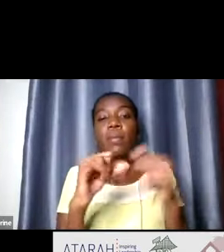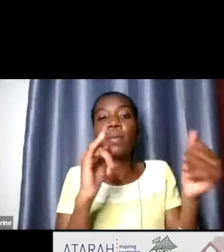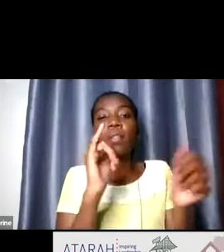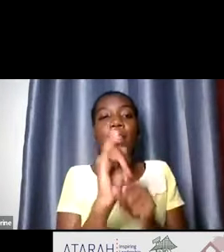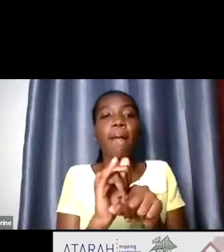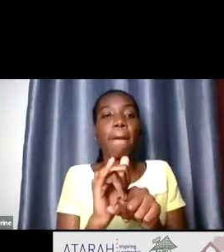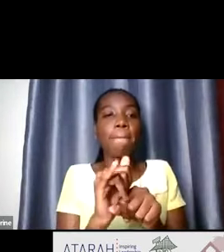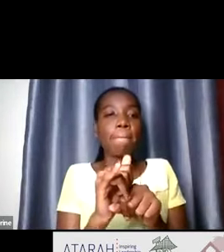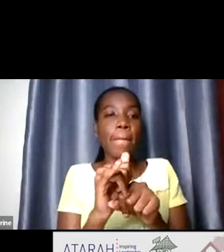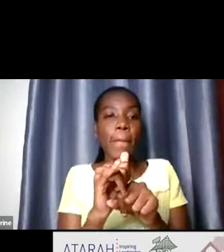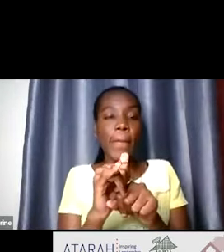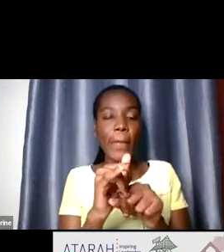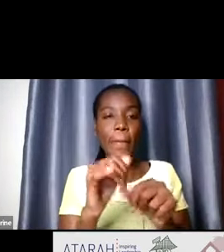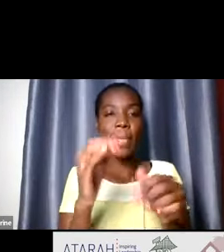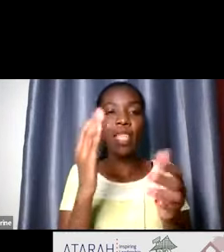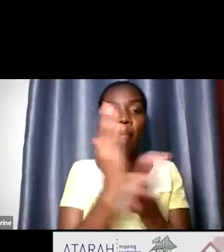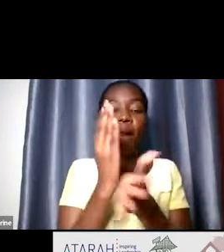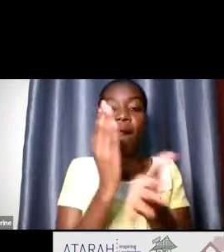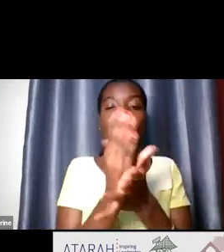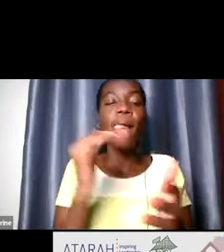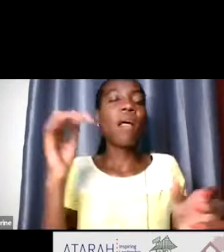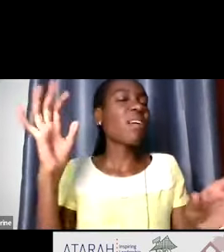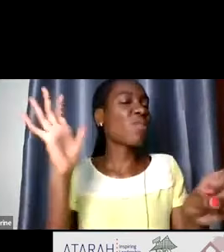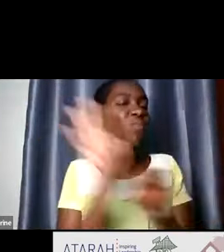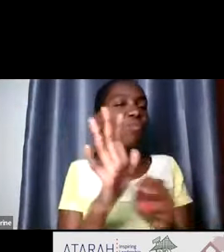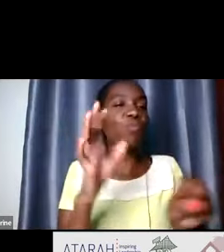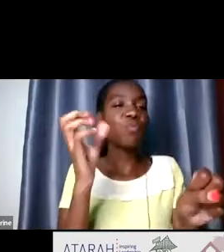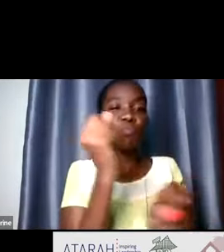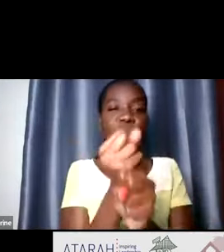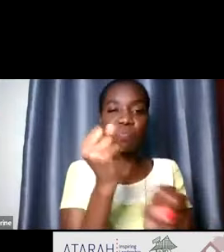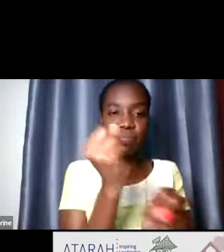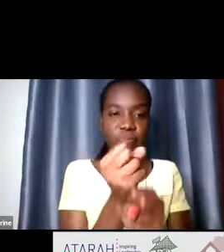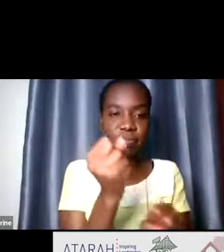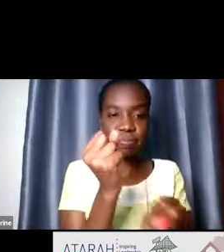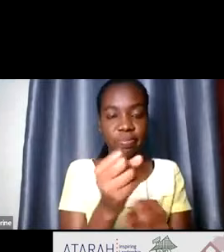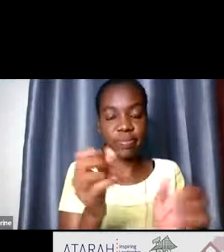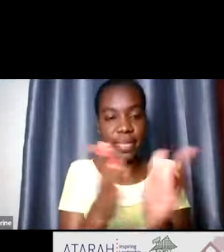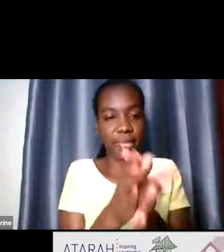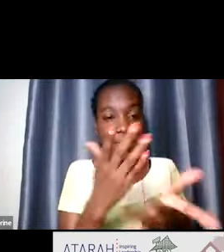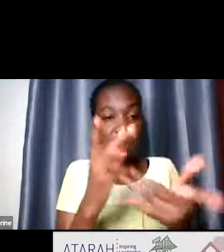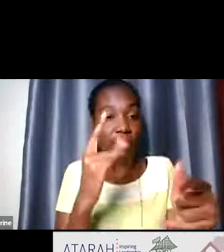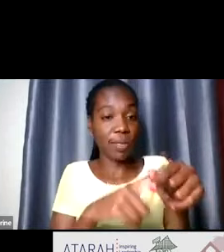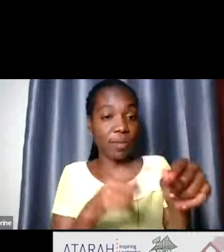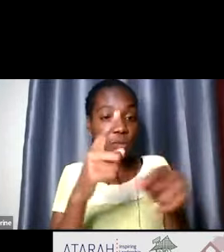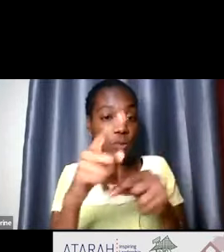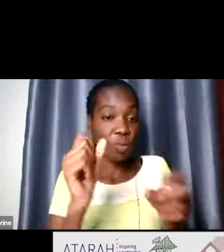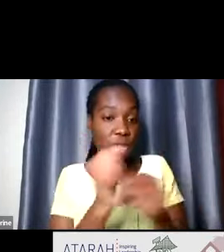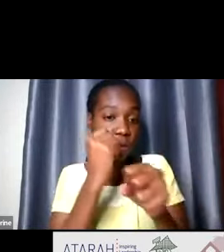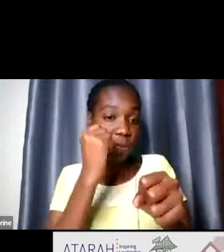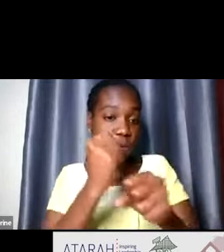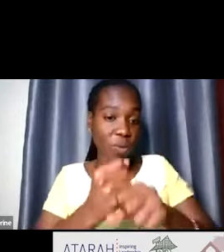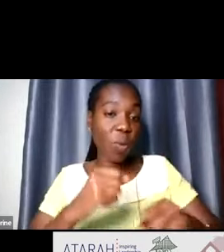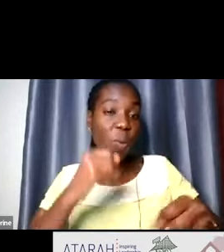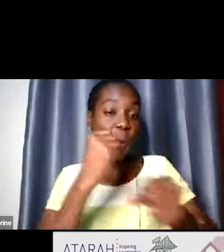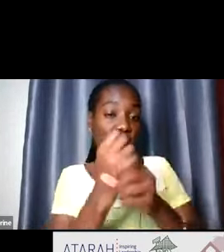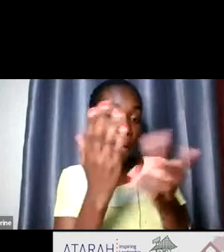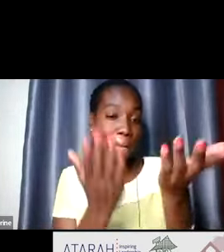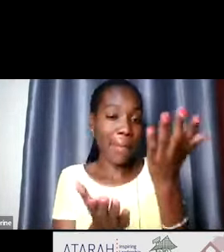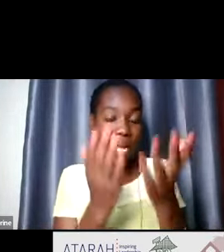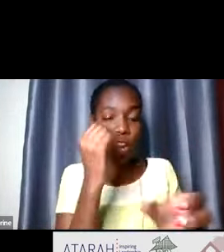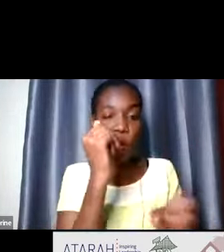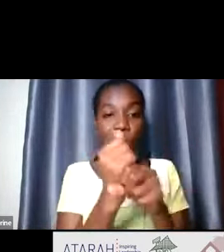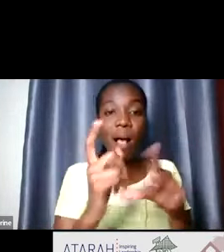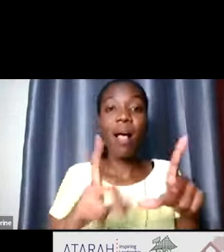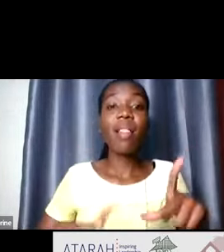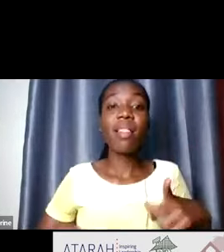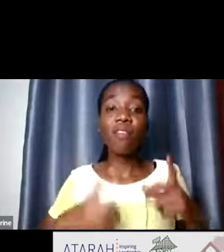Actually, too much work and inability to handle stress and to balance work life can lead